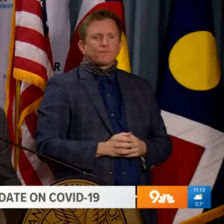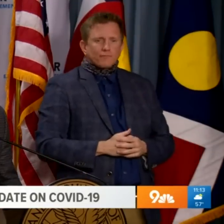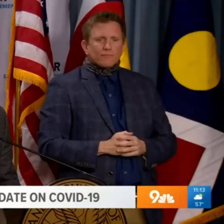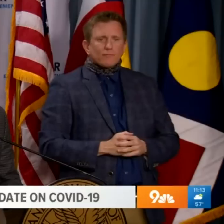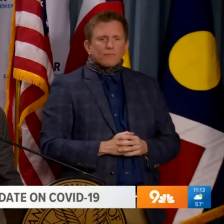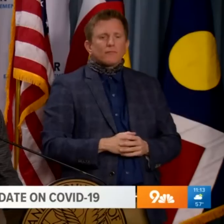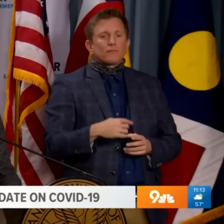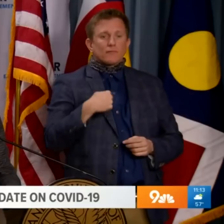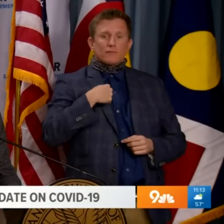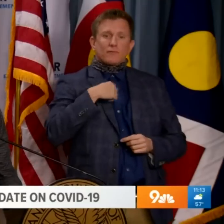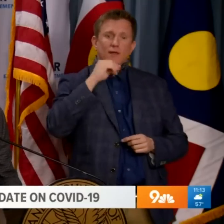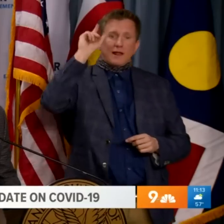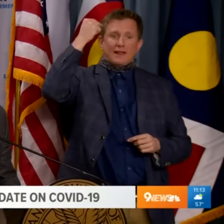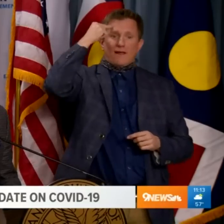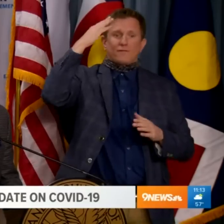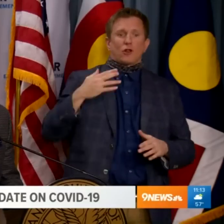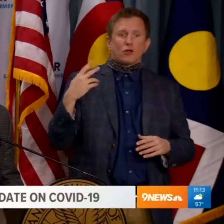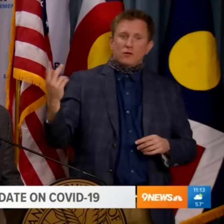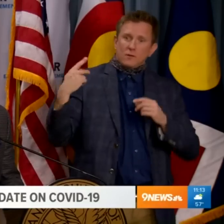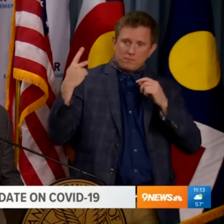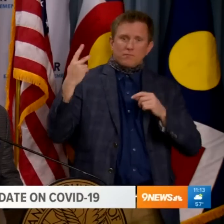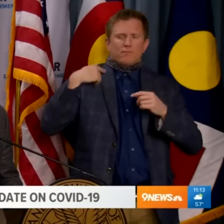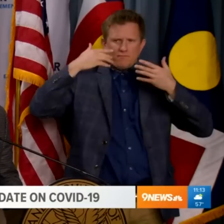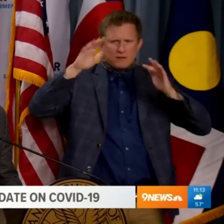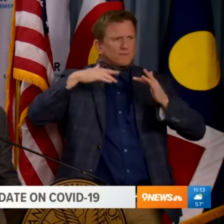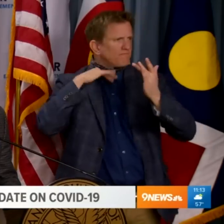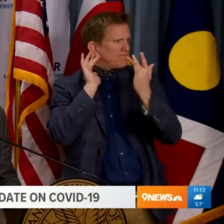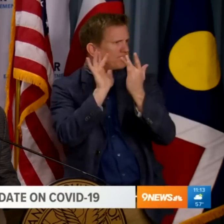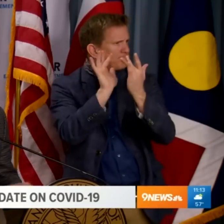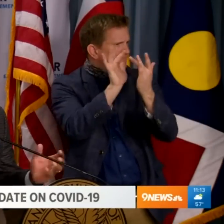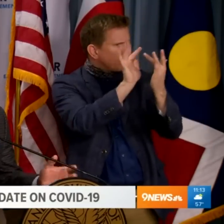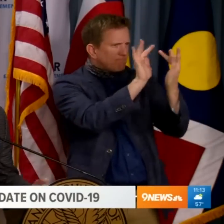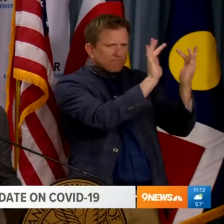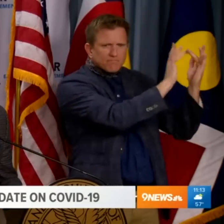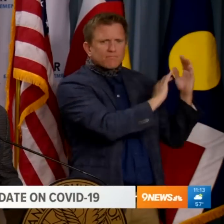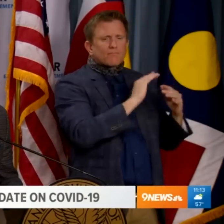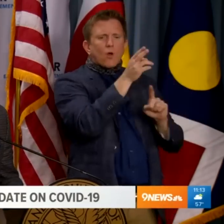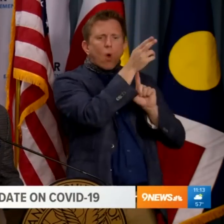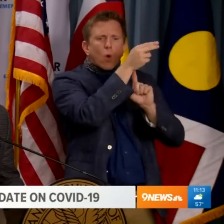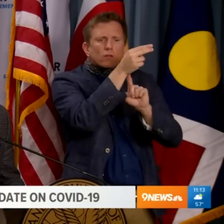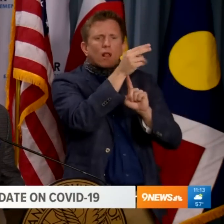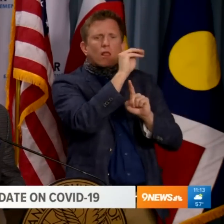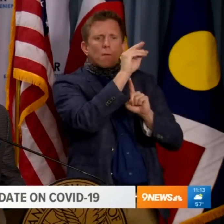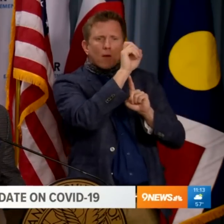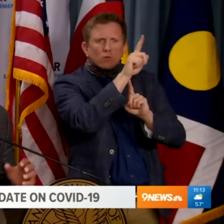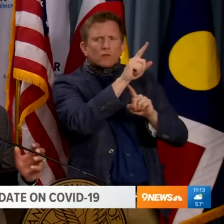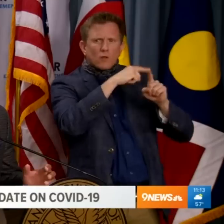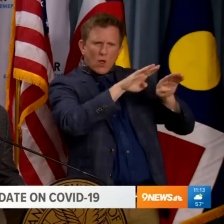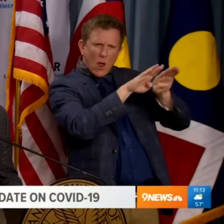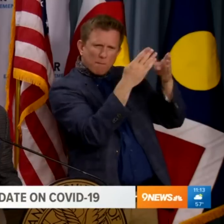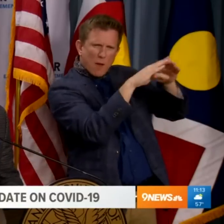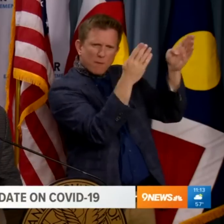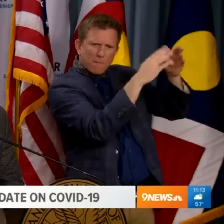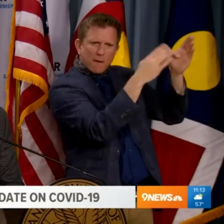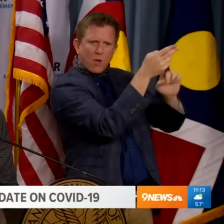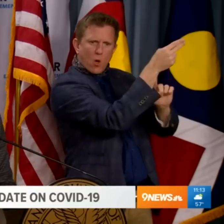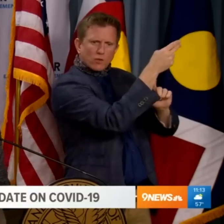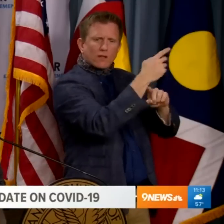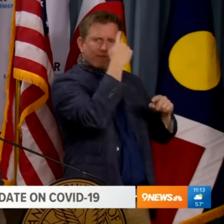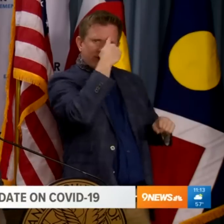are on the streets every day, who are helping those most vulnerable find their way and to get services. We appreciate you as well because you're